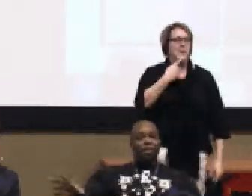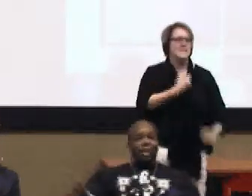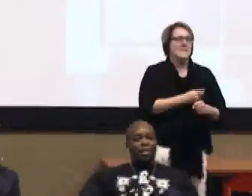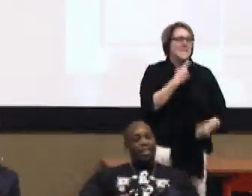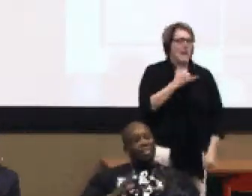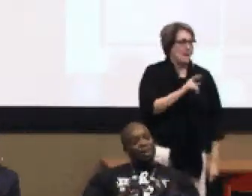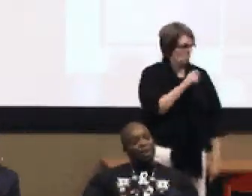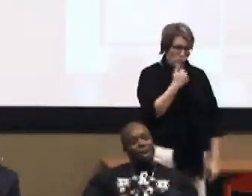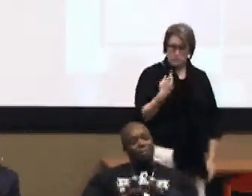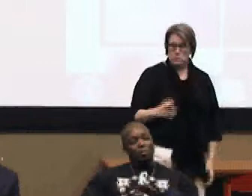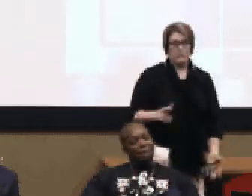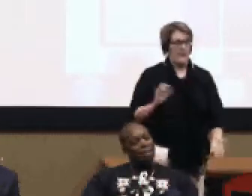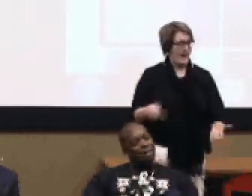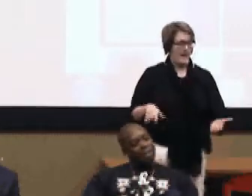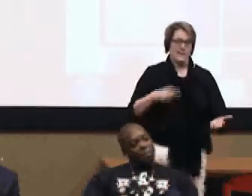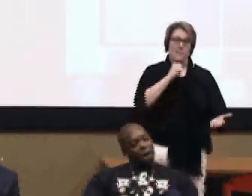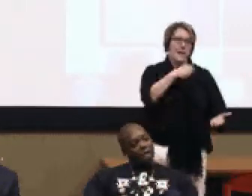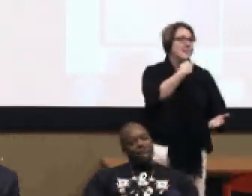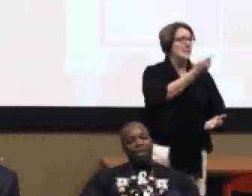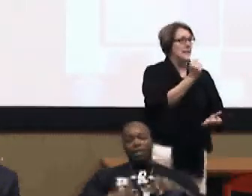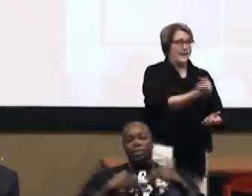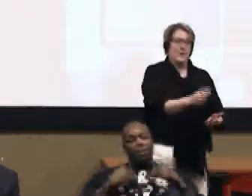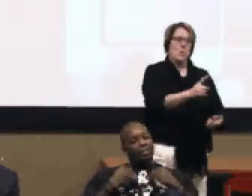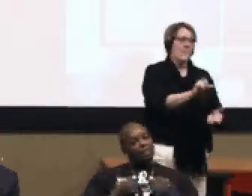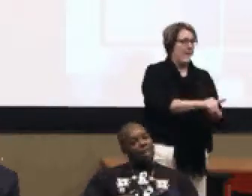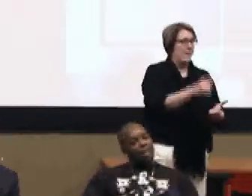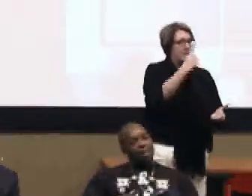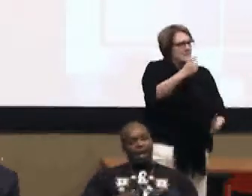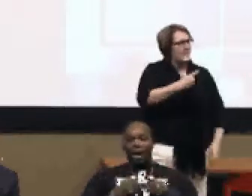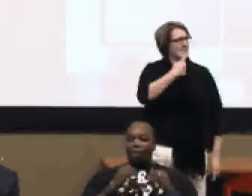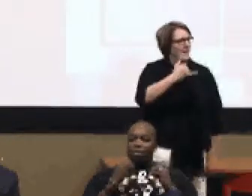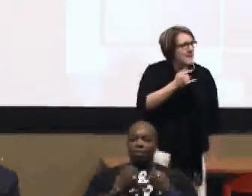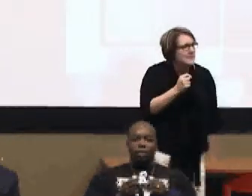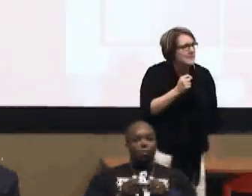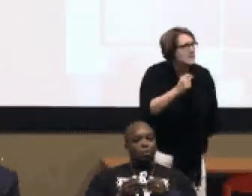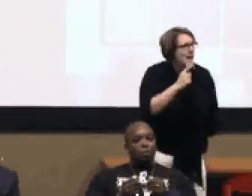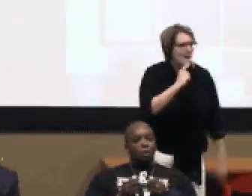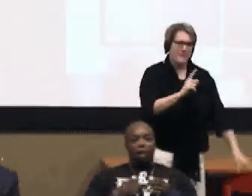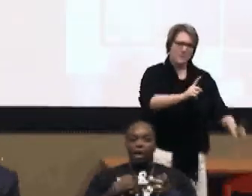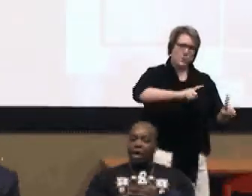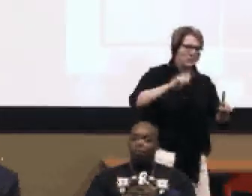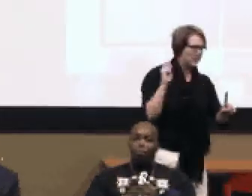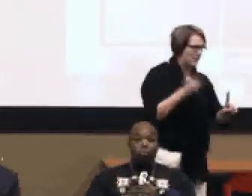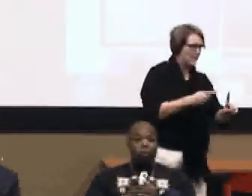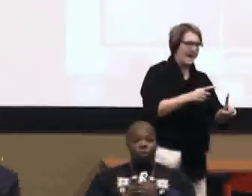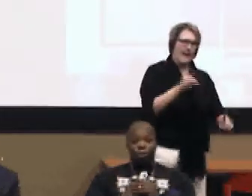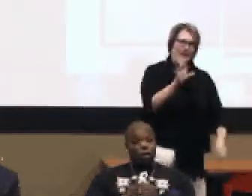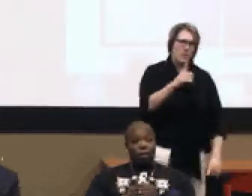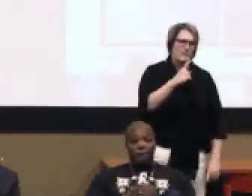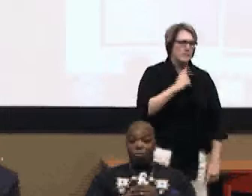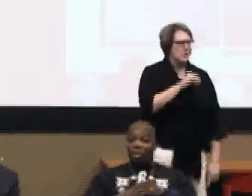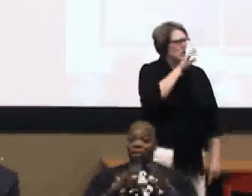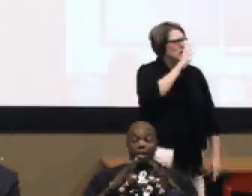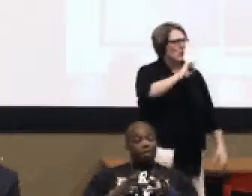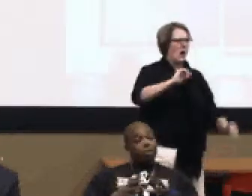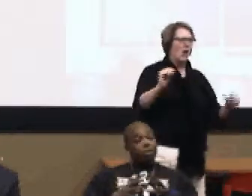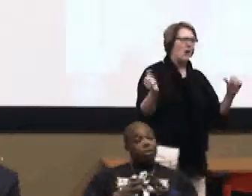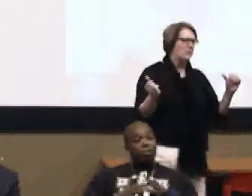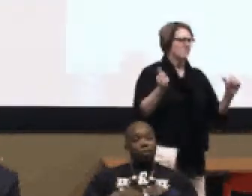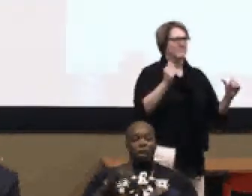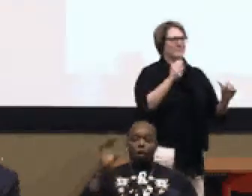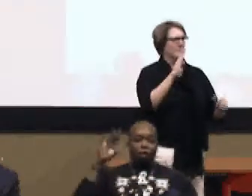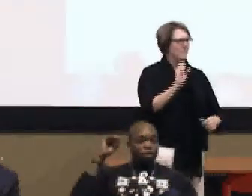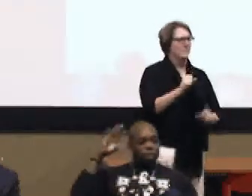I told her that. I said, I'm not telling anybody, because if I say it, I have to stay true to my word. I hate when people just talk crap, say they're